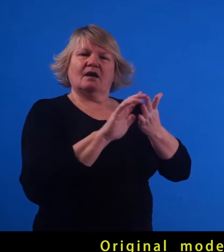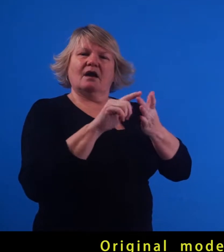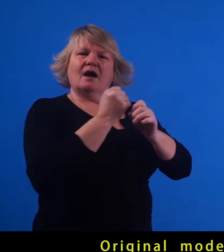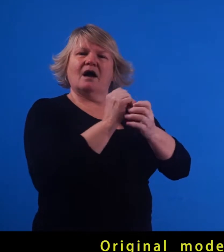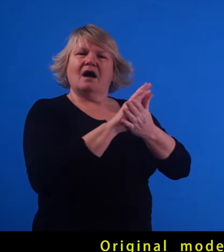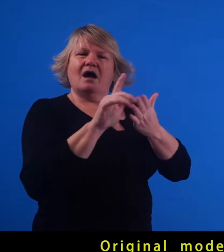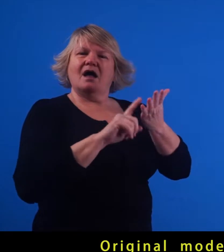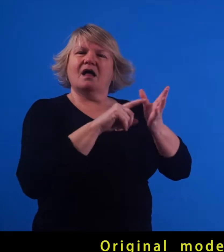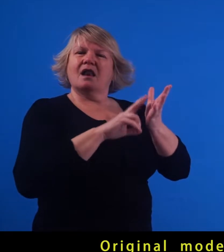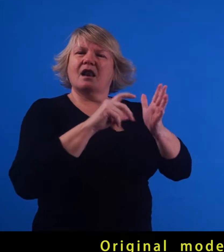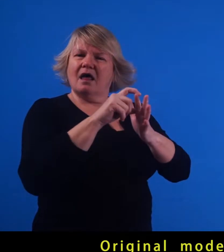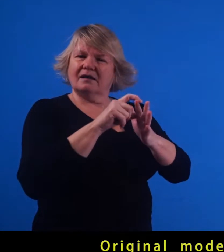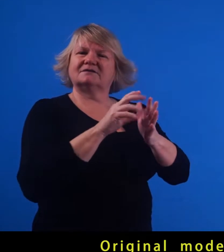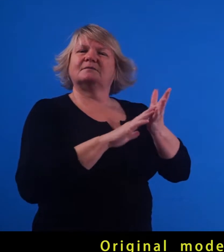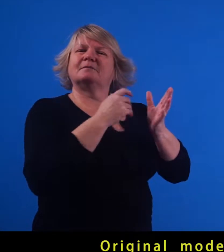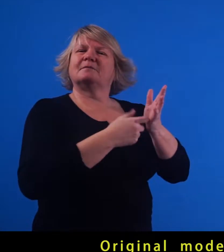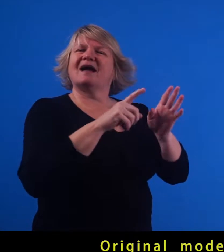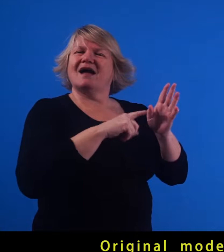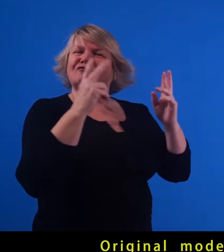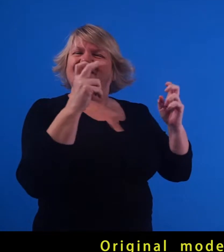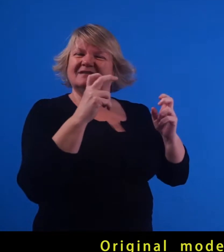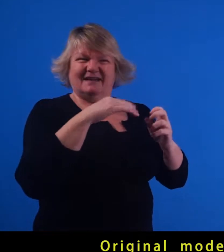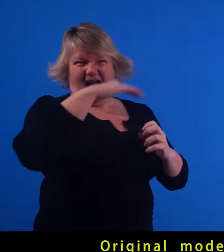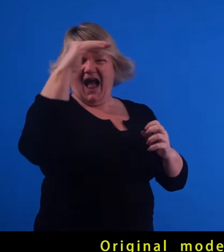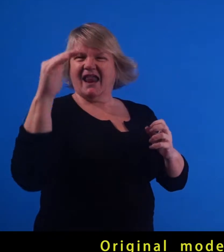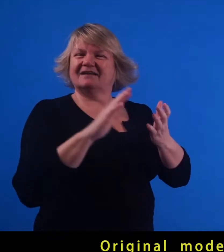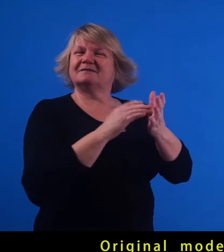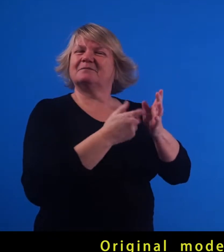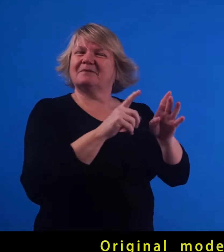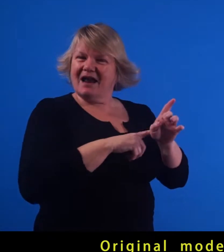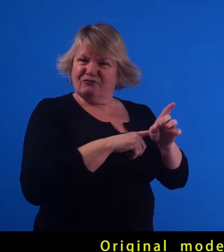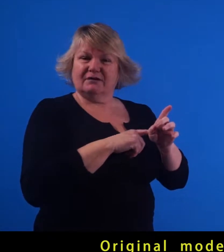Original model for Highland Mary at Dunoon,